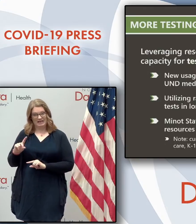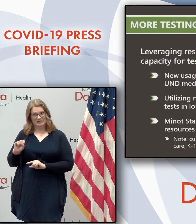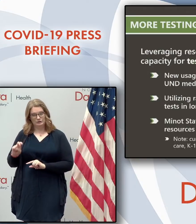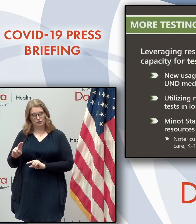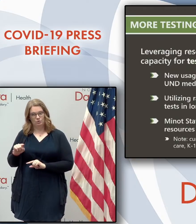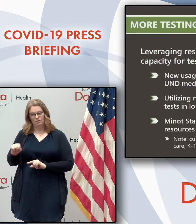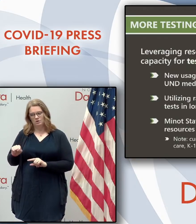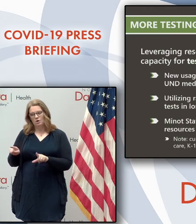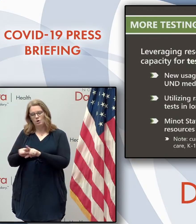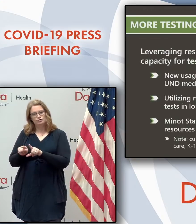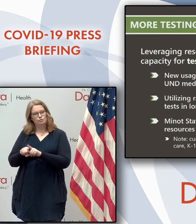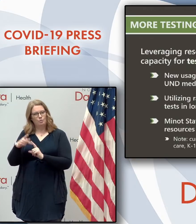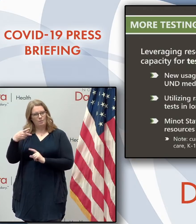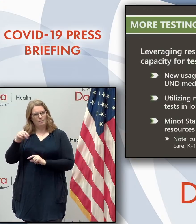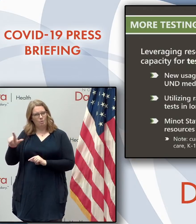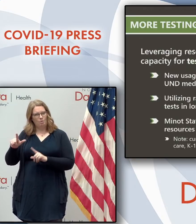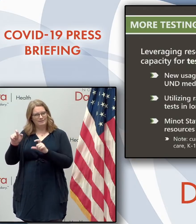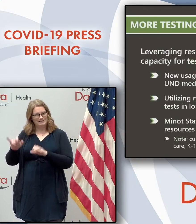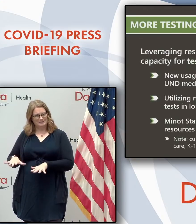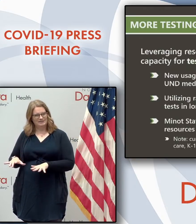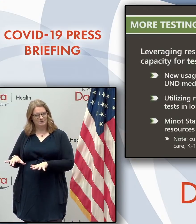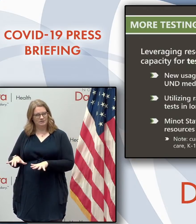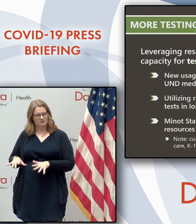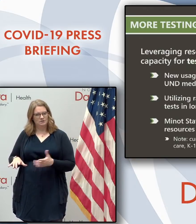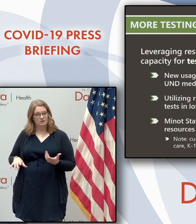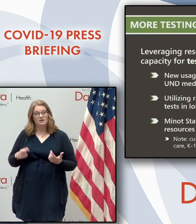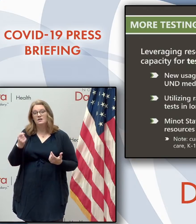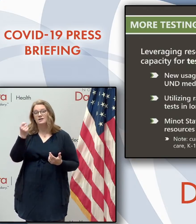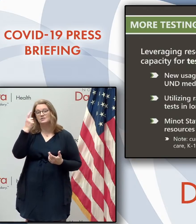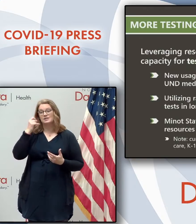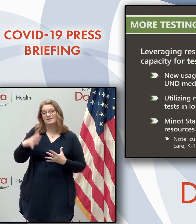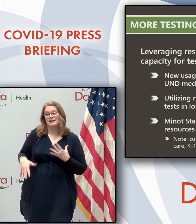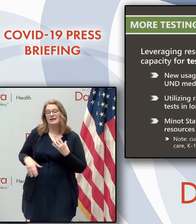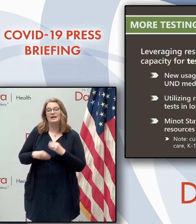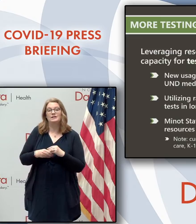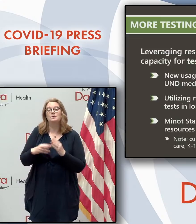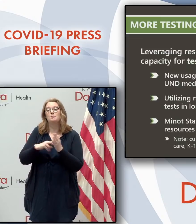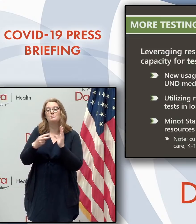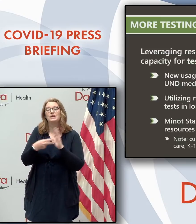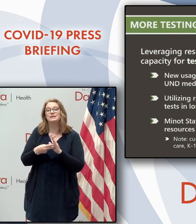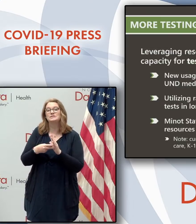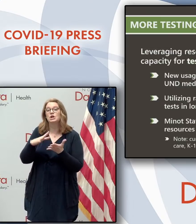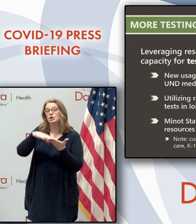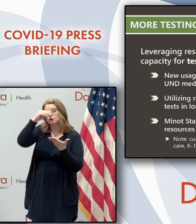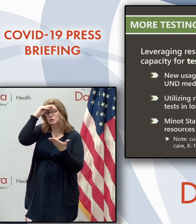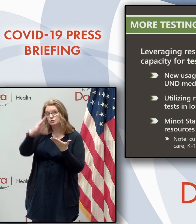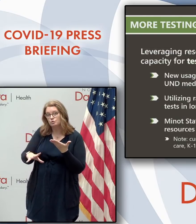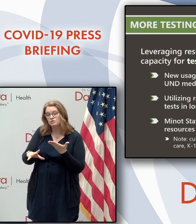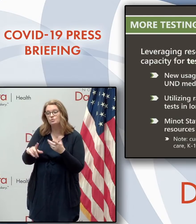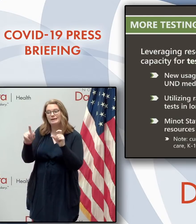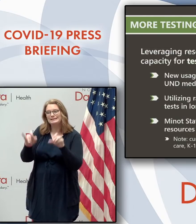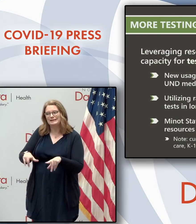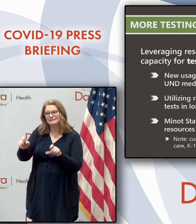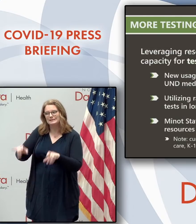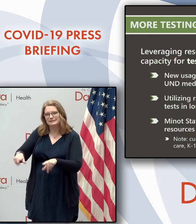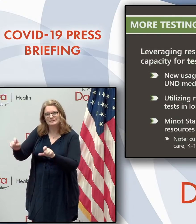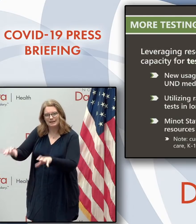and do pool testing as well. These are things that are going to allow us to test more students with the same